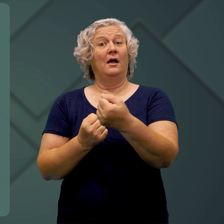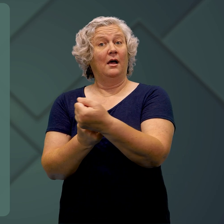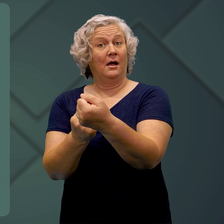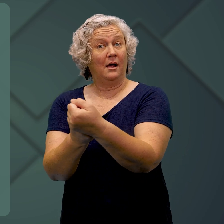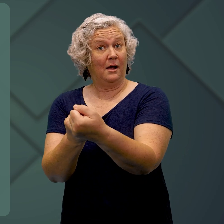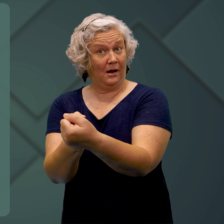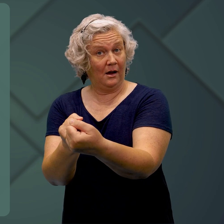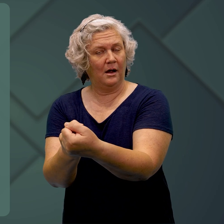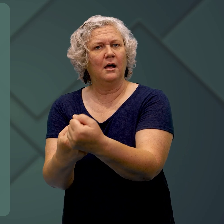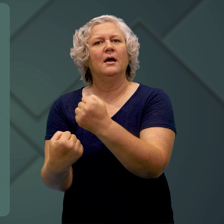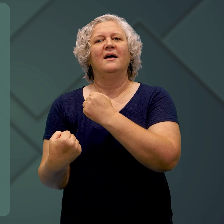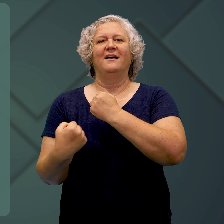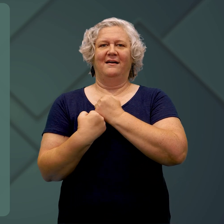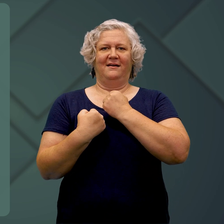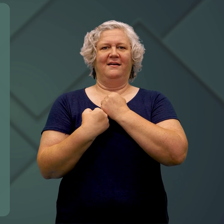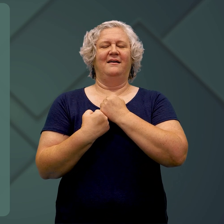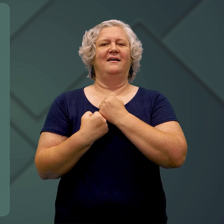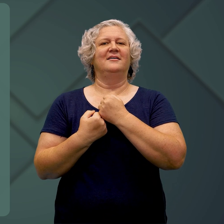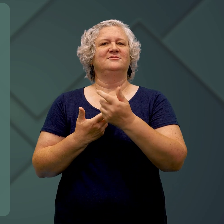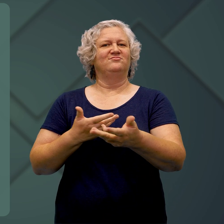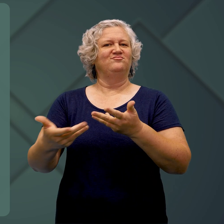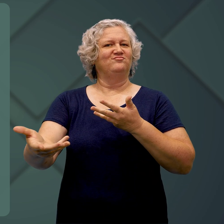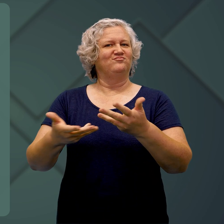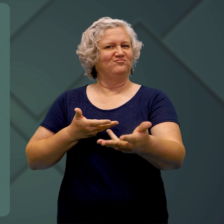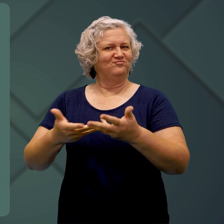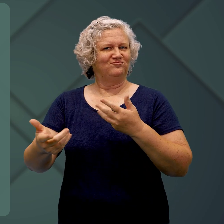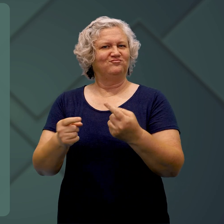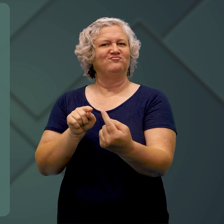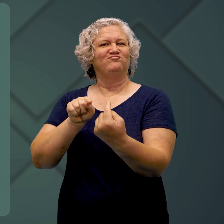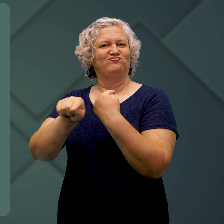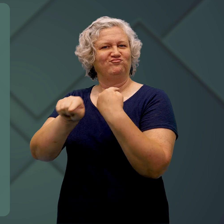in a relationship that is mutually supportive.